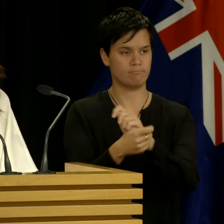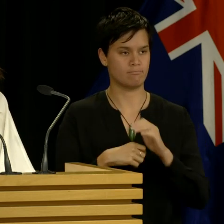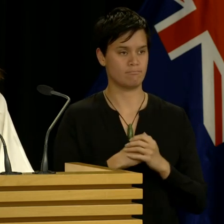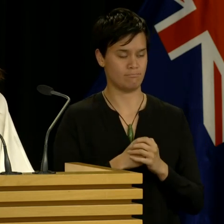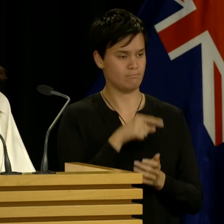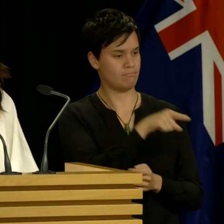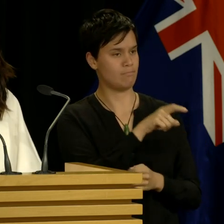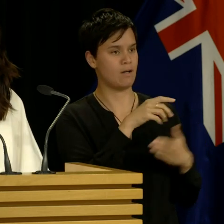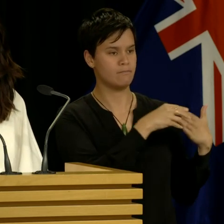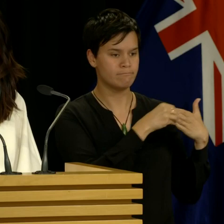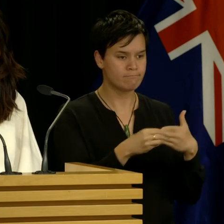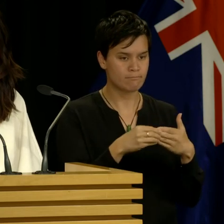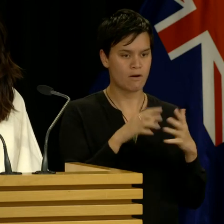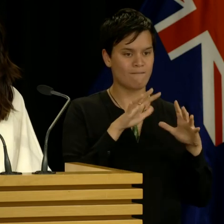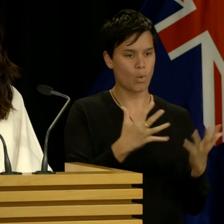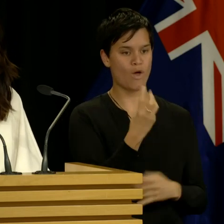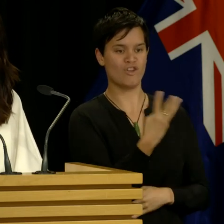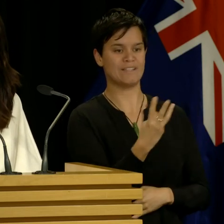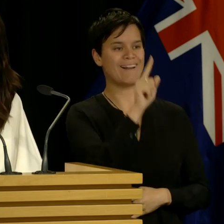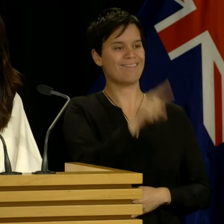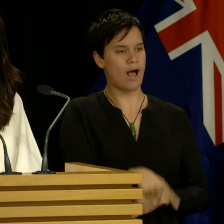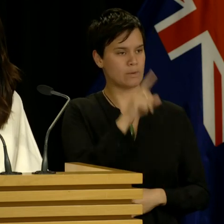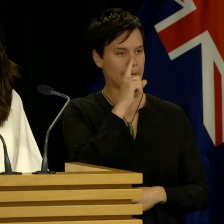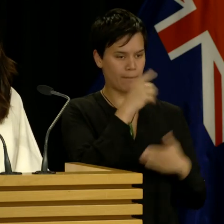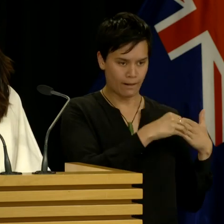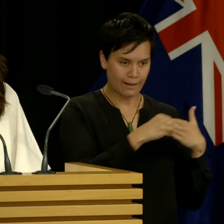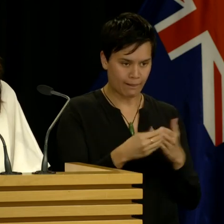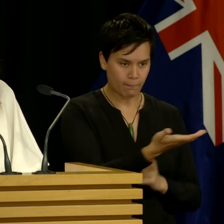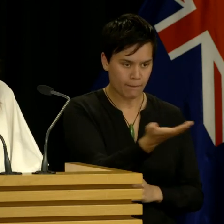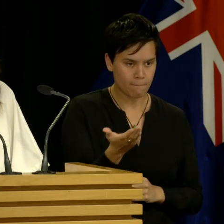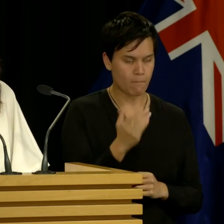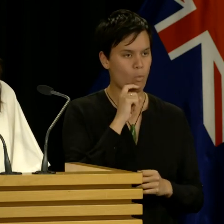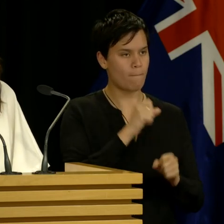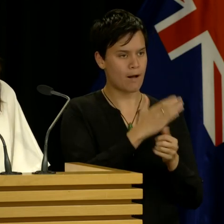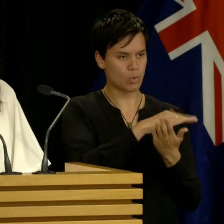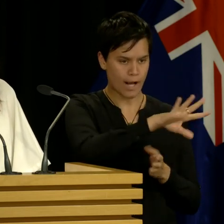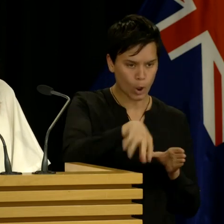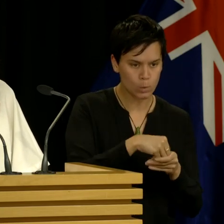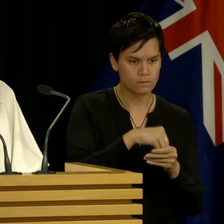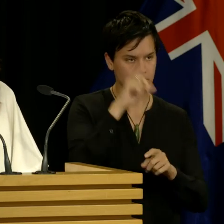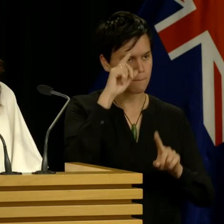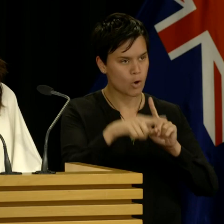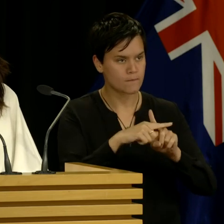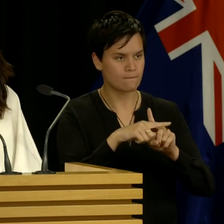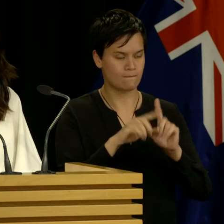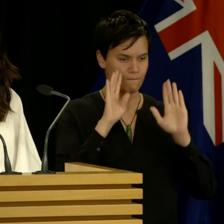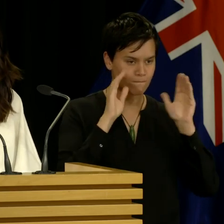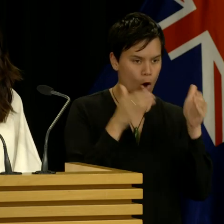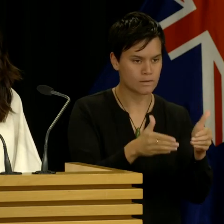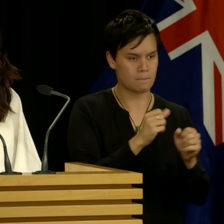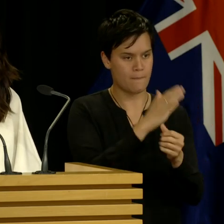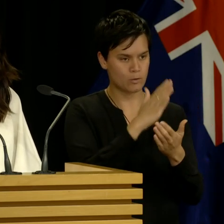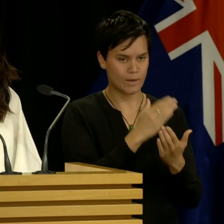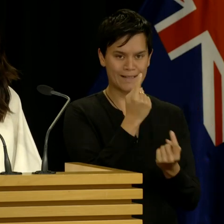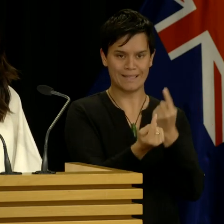of 13,000 people across the country with inclusion, positivity, and endless focus on individuals